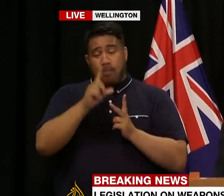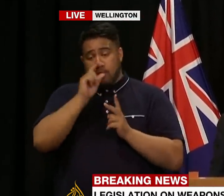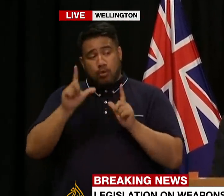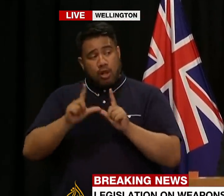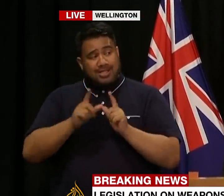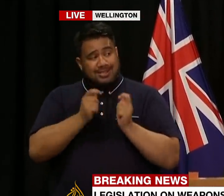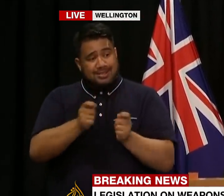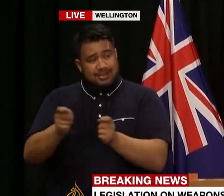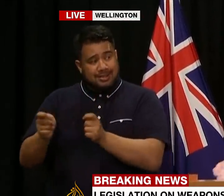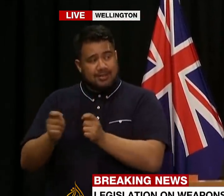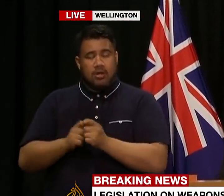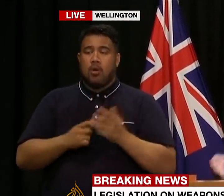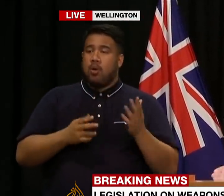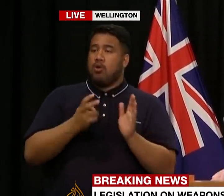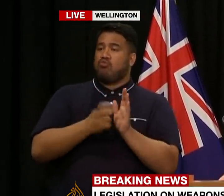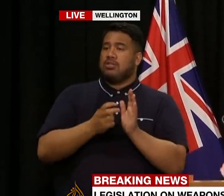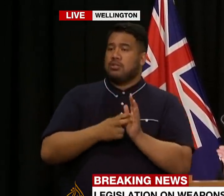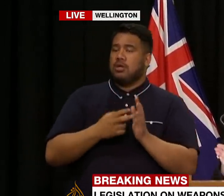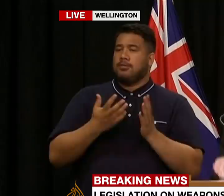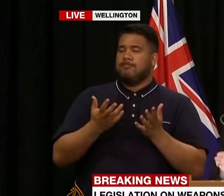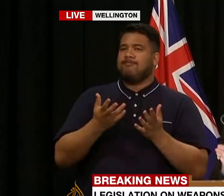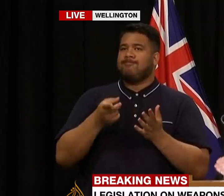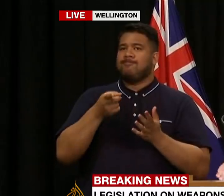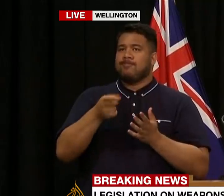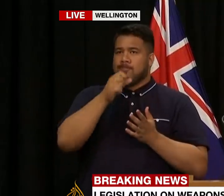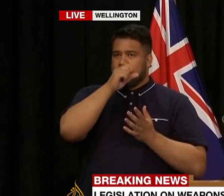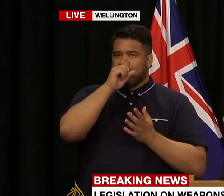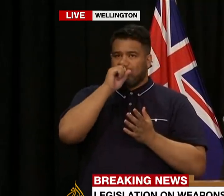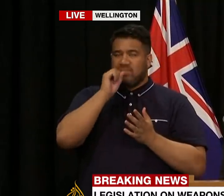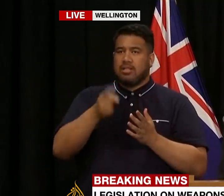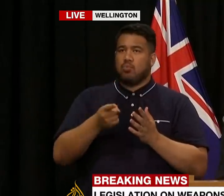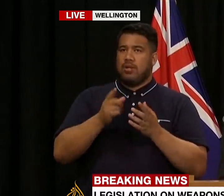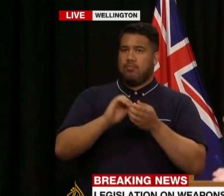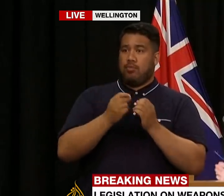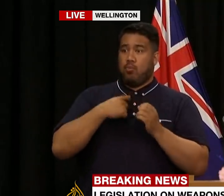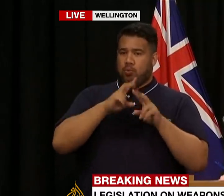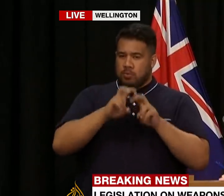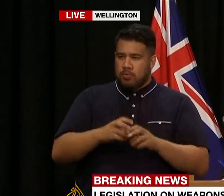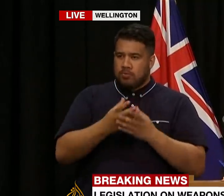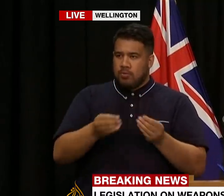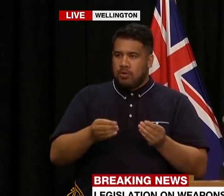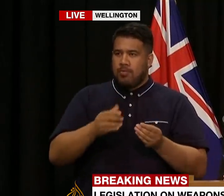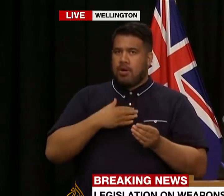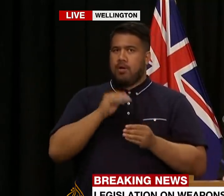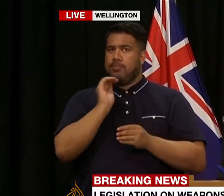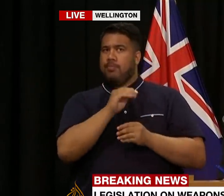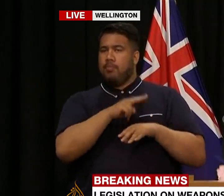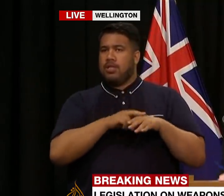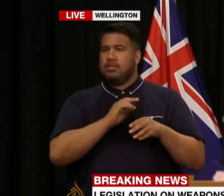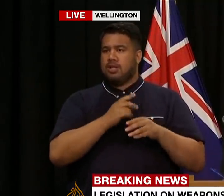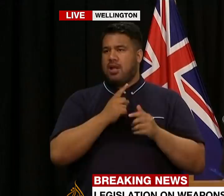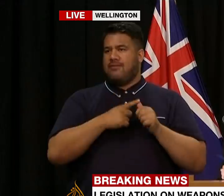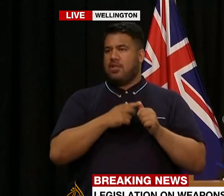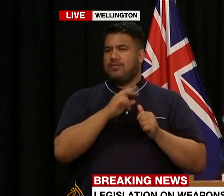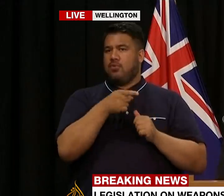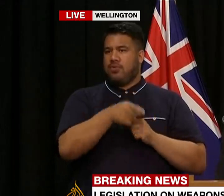The issue of registration, more broadly speaking, I would categorise as one of the issues we're looking at. I really am seeking that advice from police. What will make the